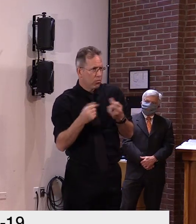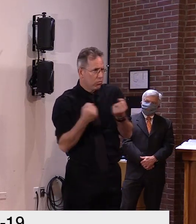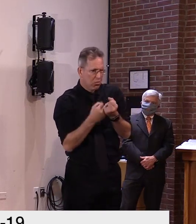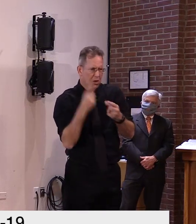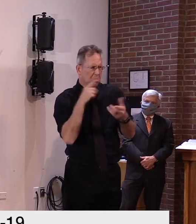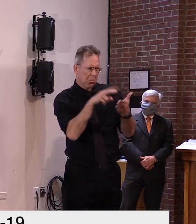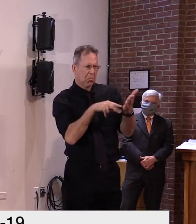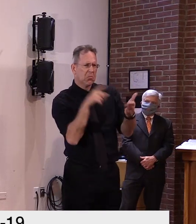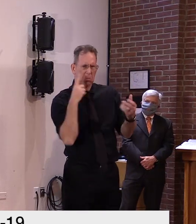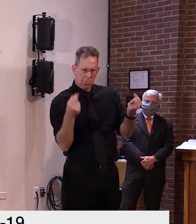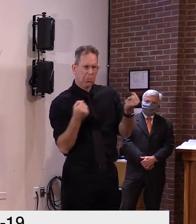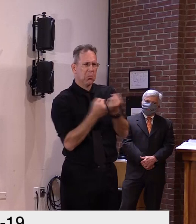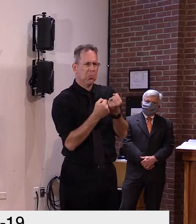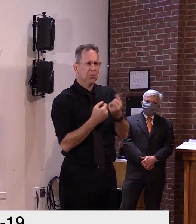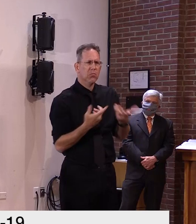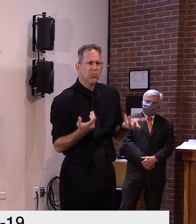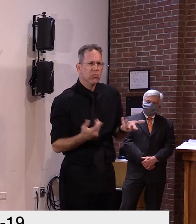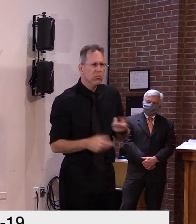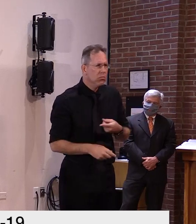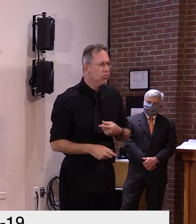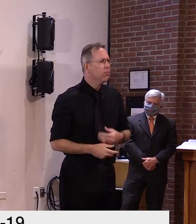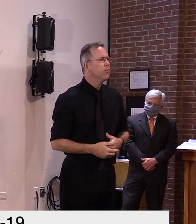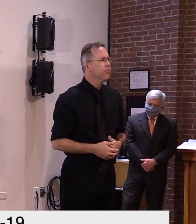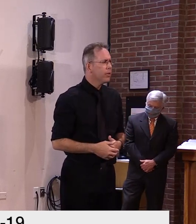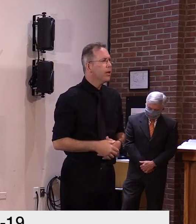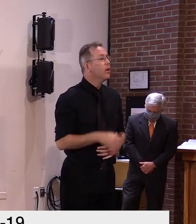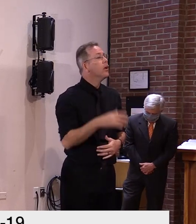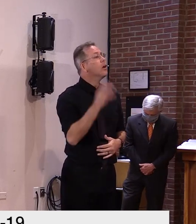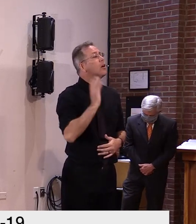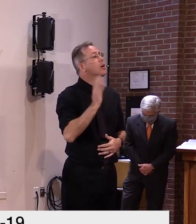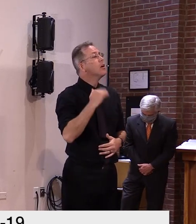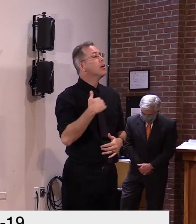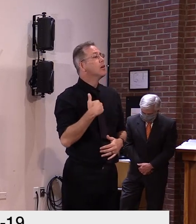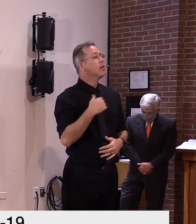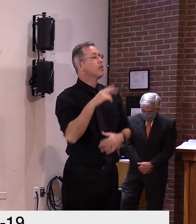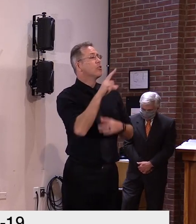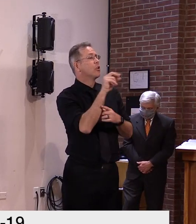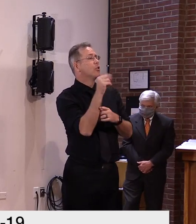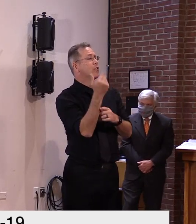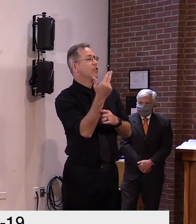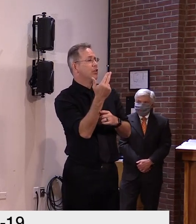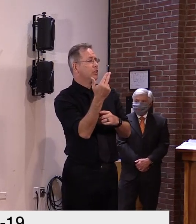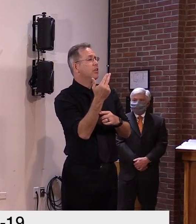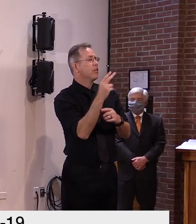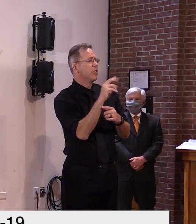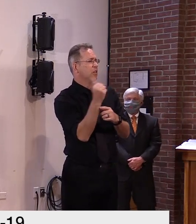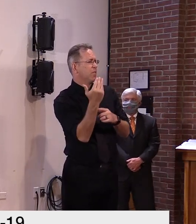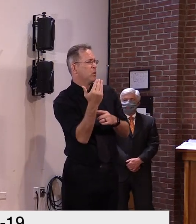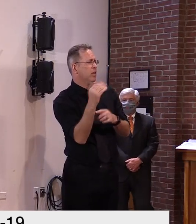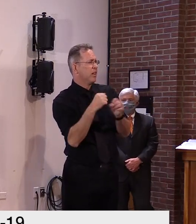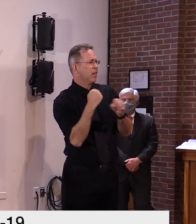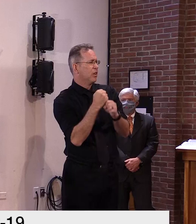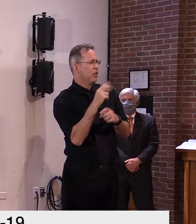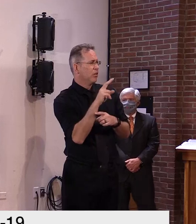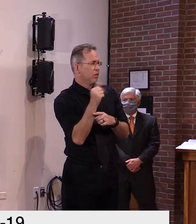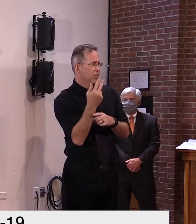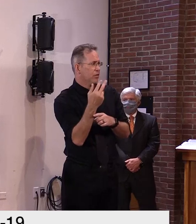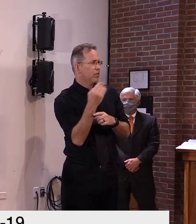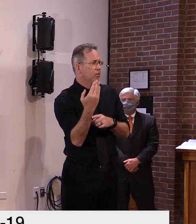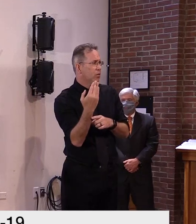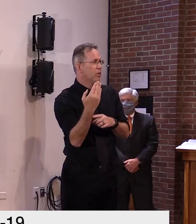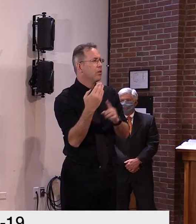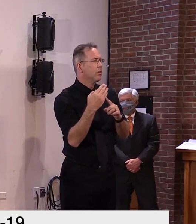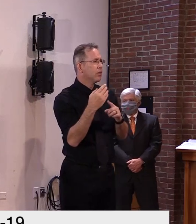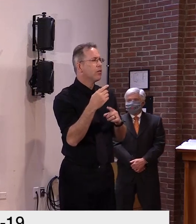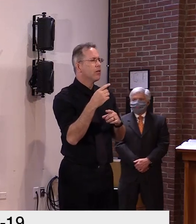back in 2013 and 2014, there was a pilot done of several schools in Vermont, not a very large